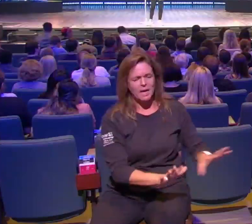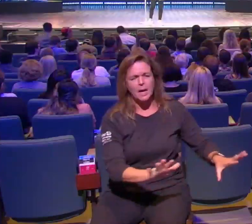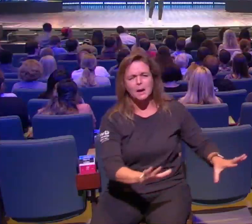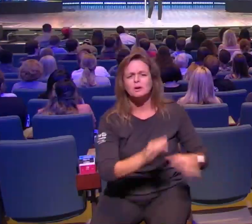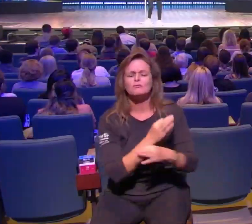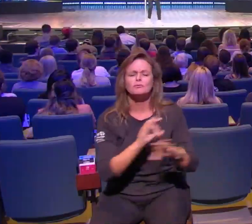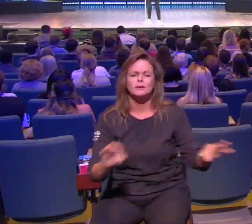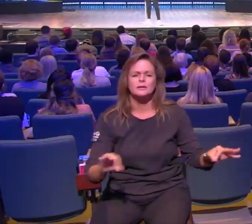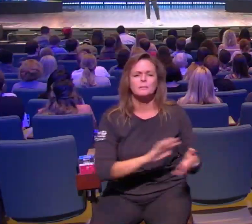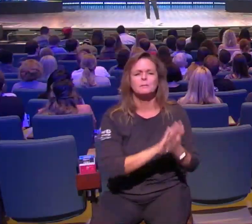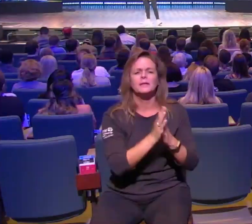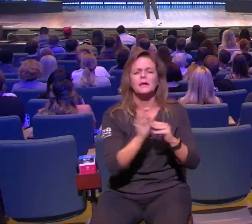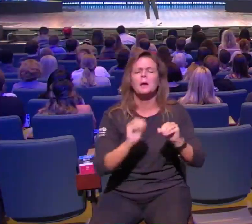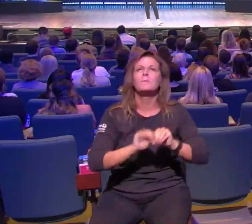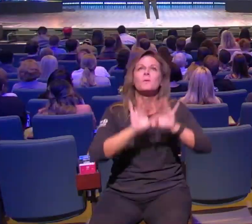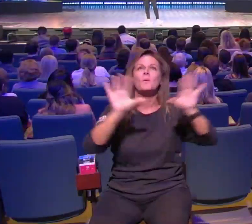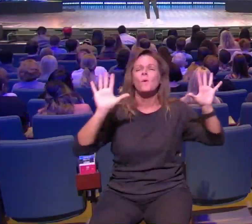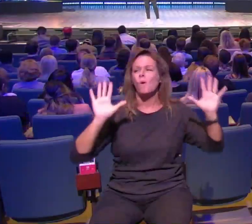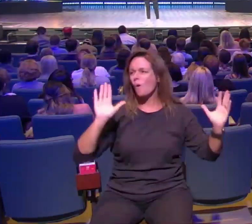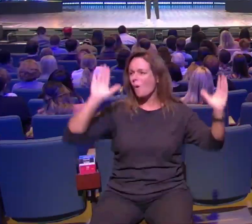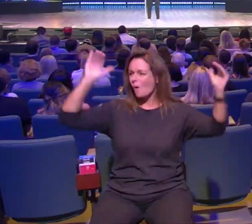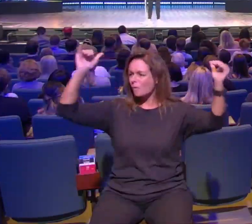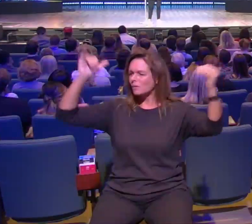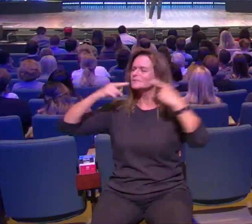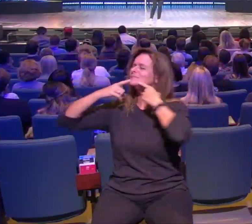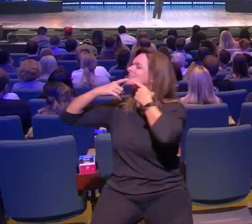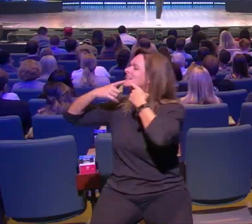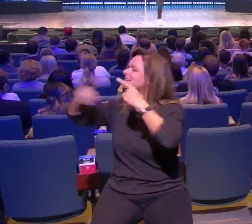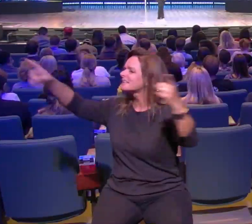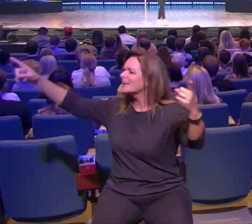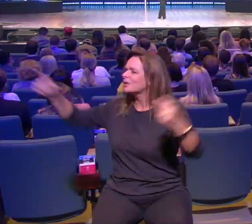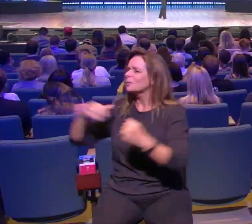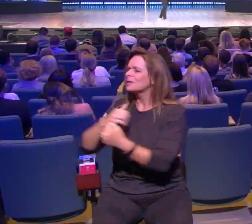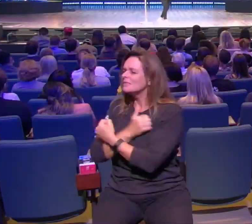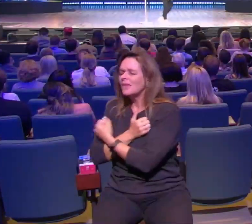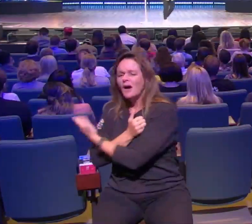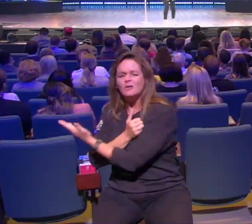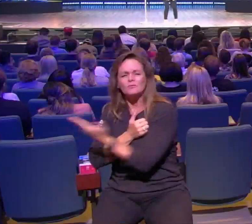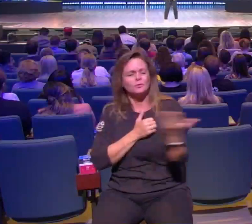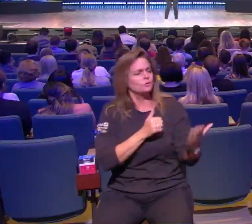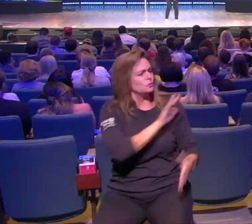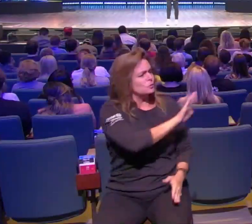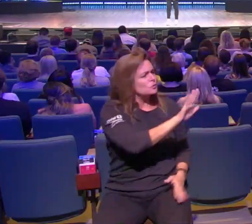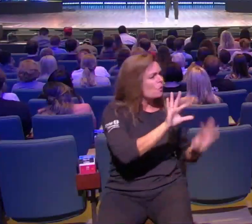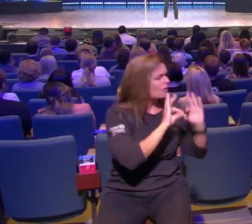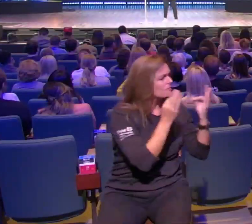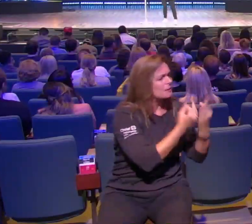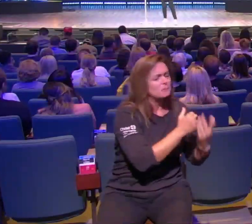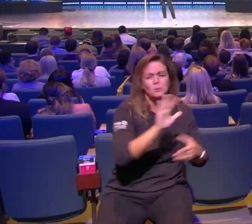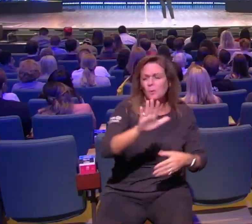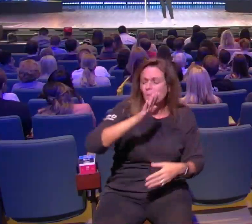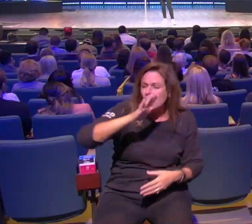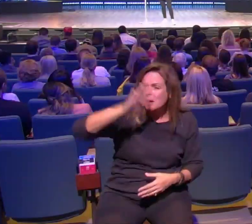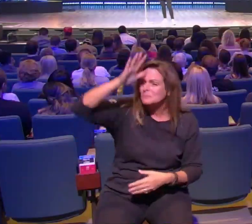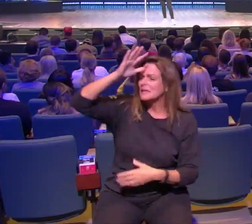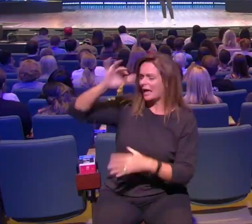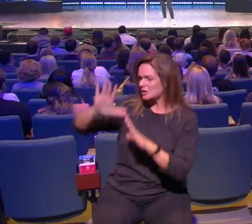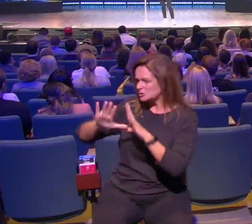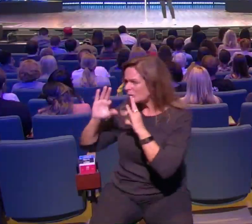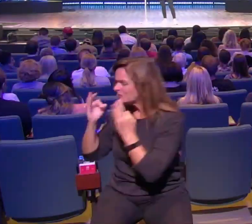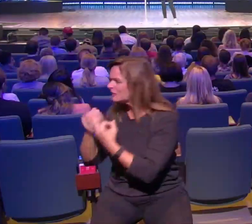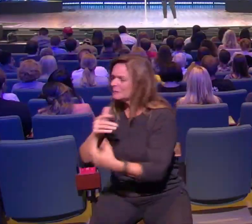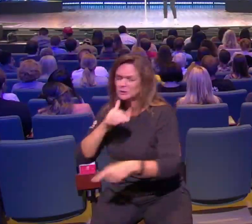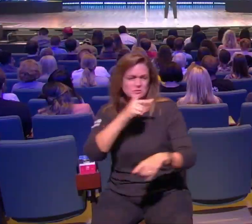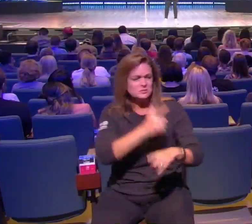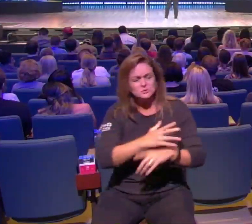a beacon of light and hope. It was a declaration over you and your families because we know that for so long, so